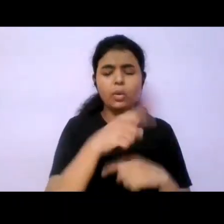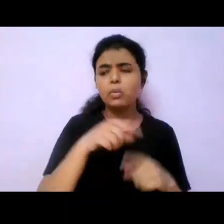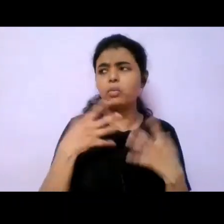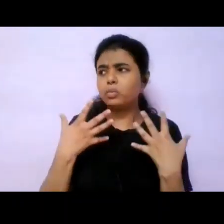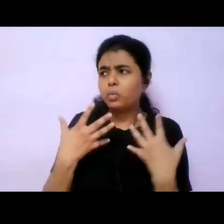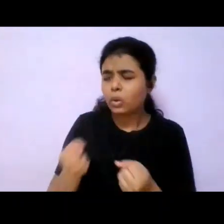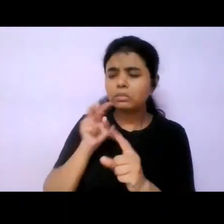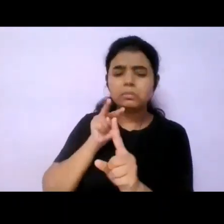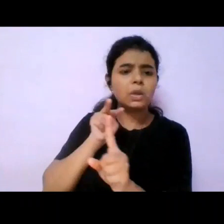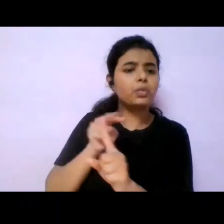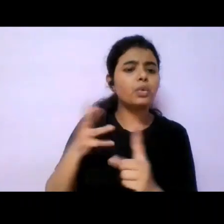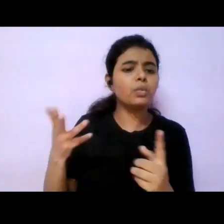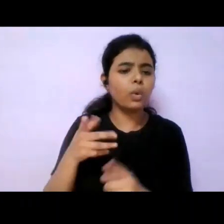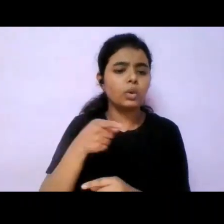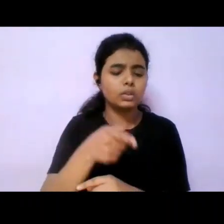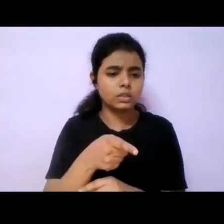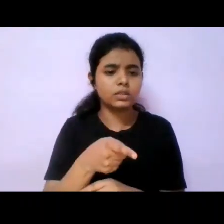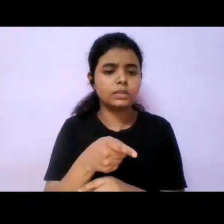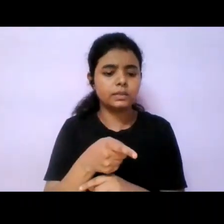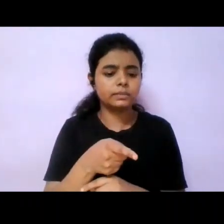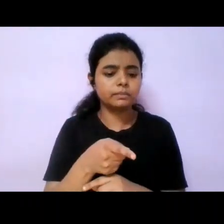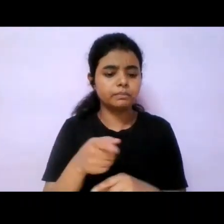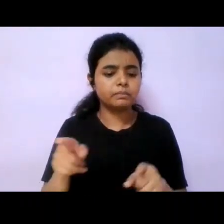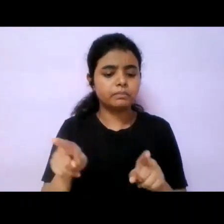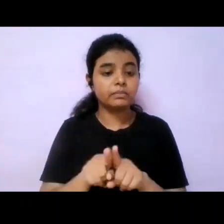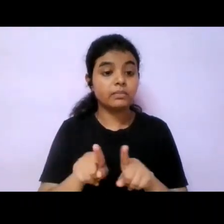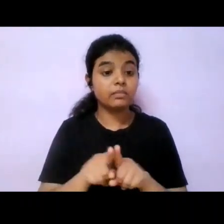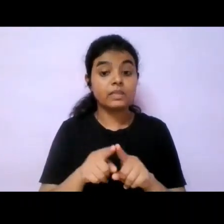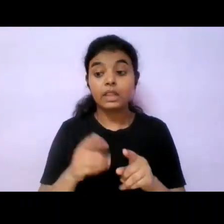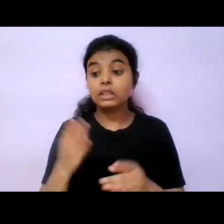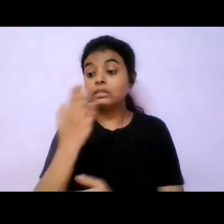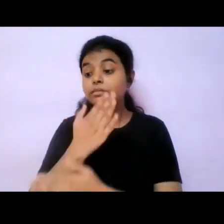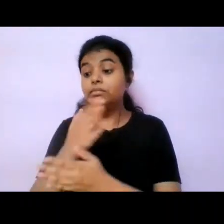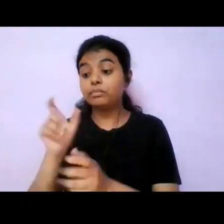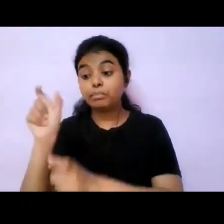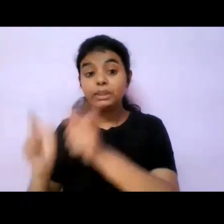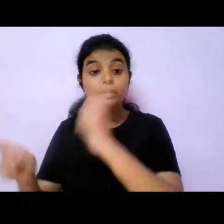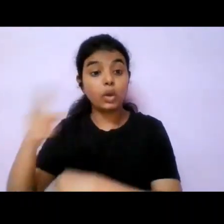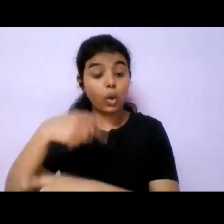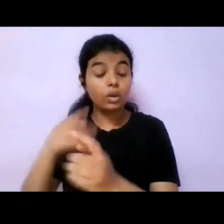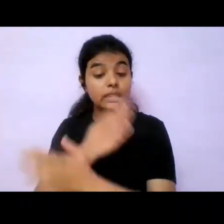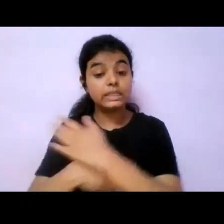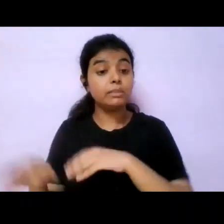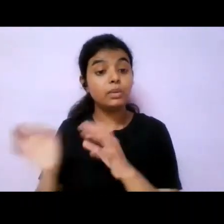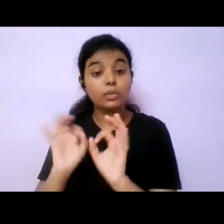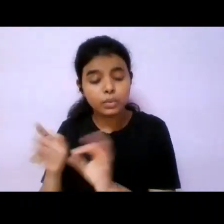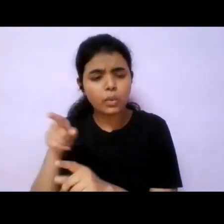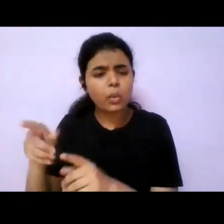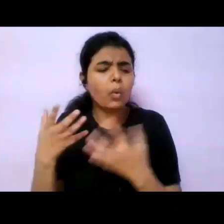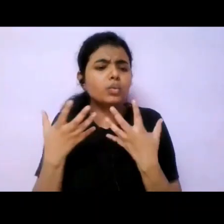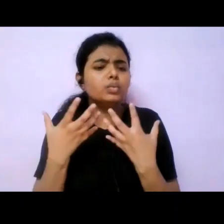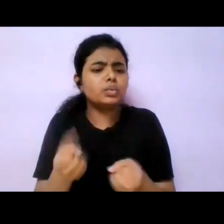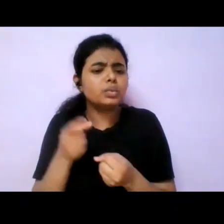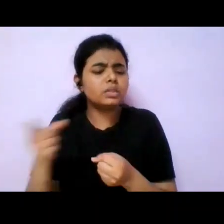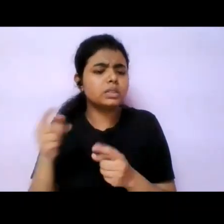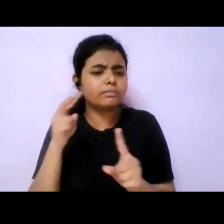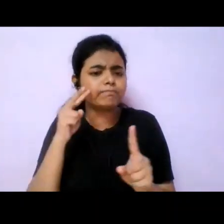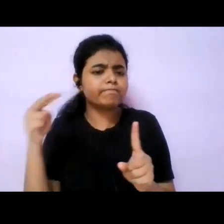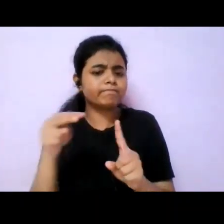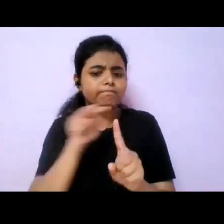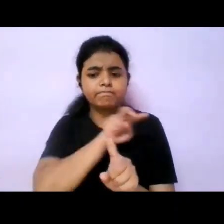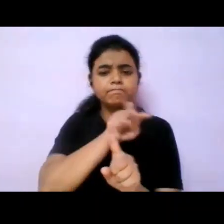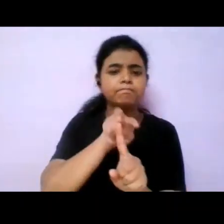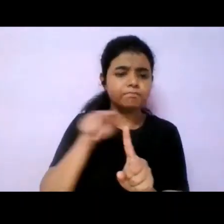then the desire from the perspective of non-disabled people or body, right? What is the nature of